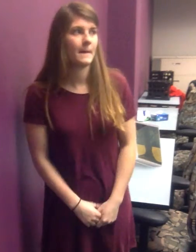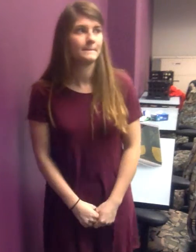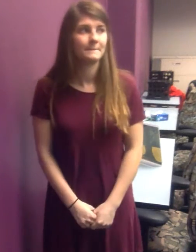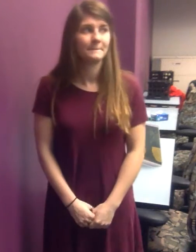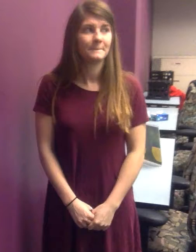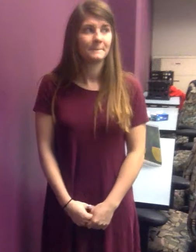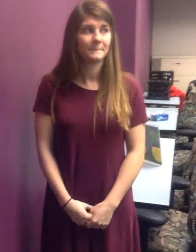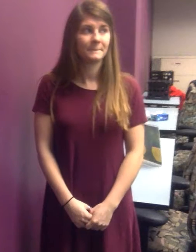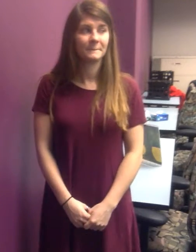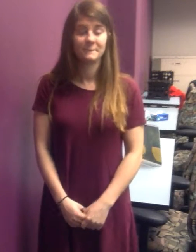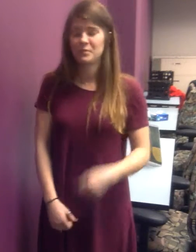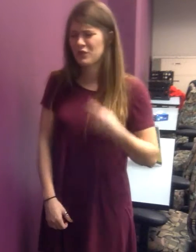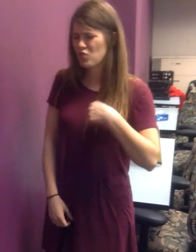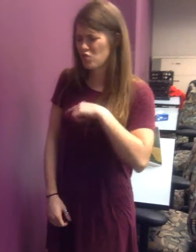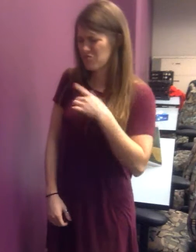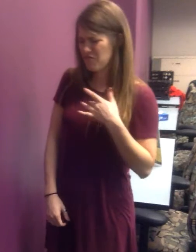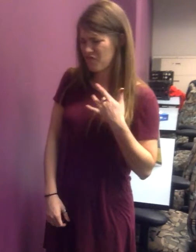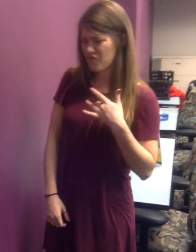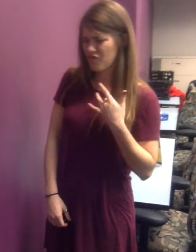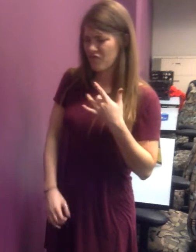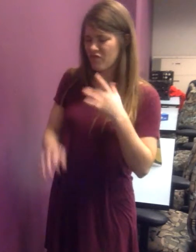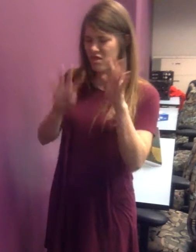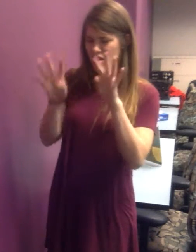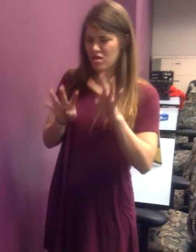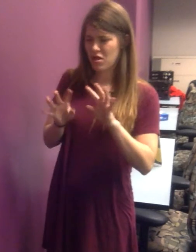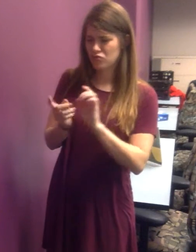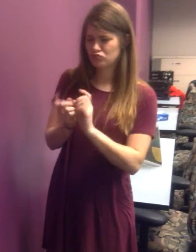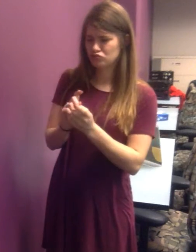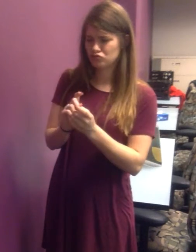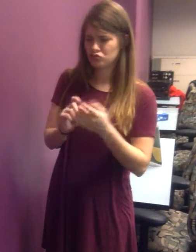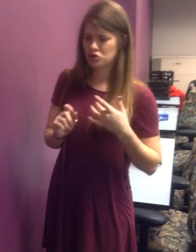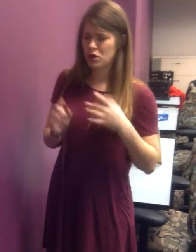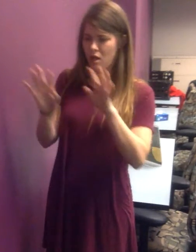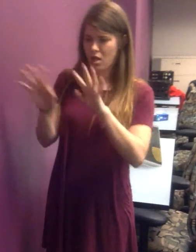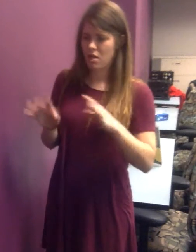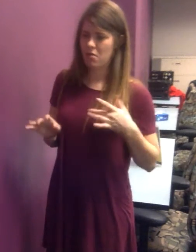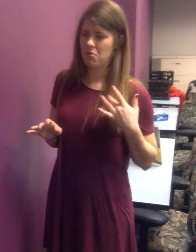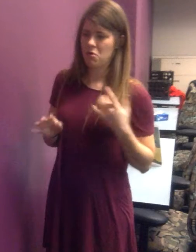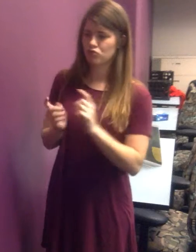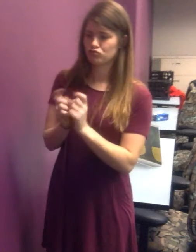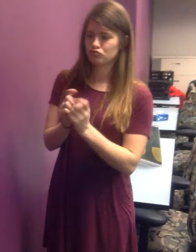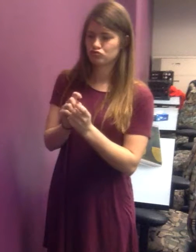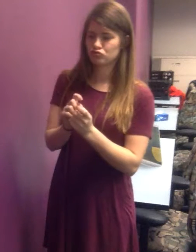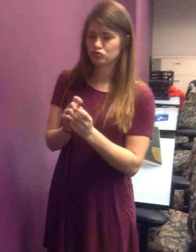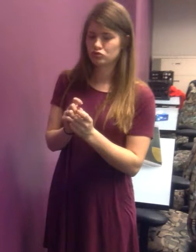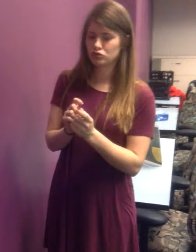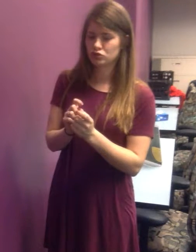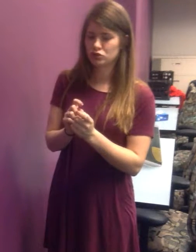a consensus, you cannot, the moral high ground has been ceded to the alarmists.